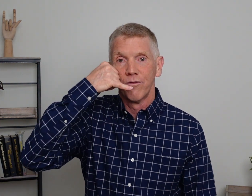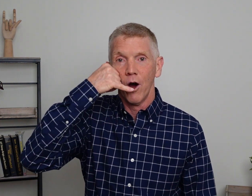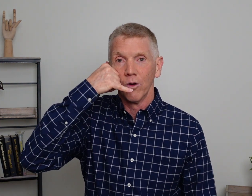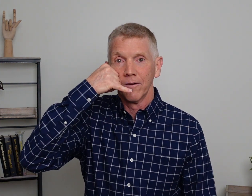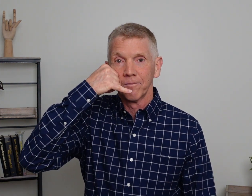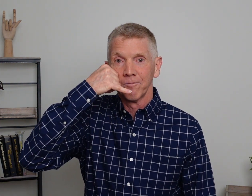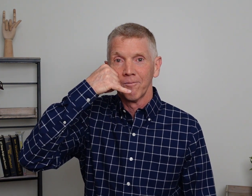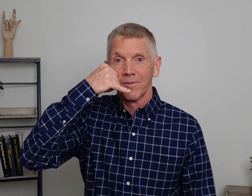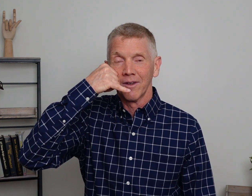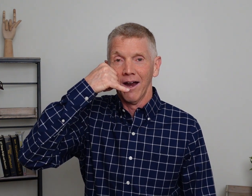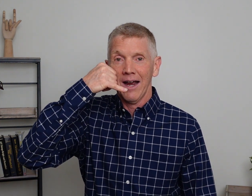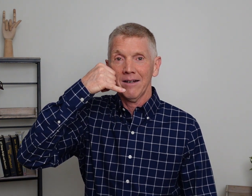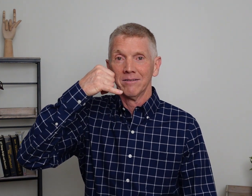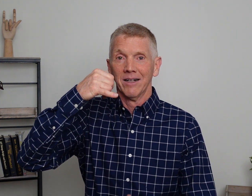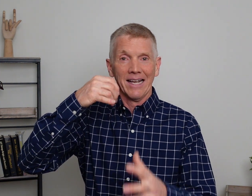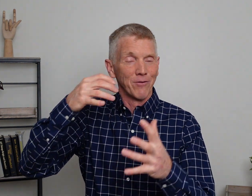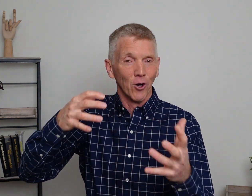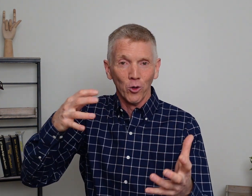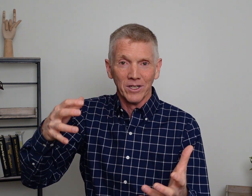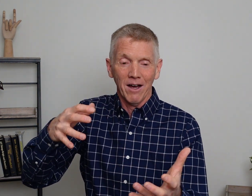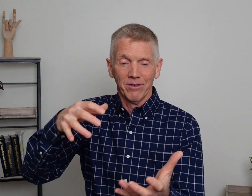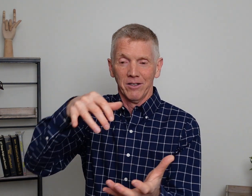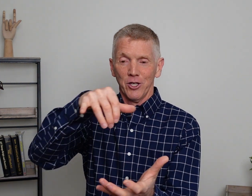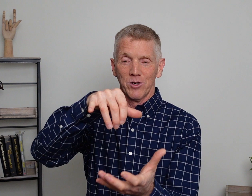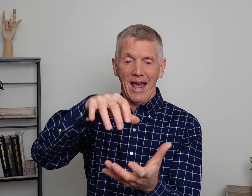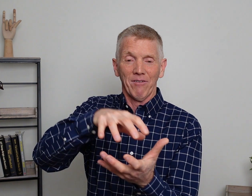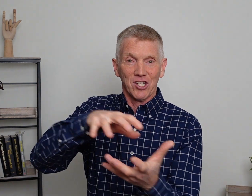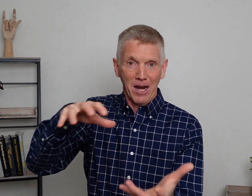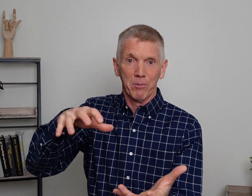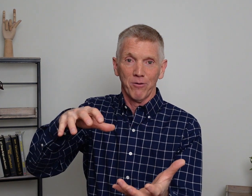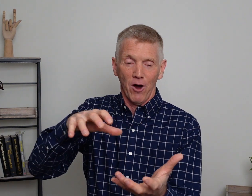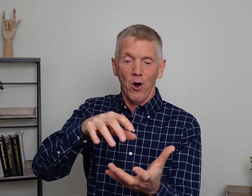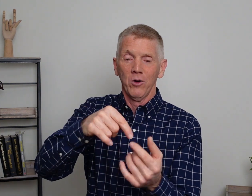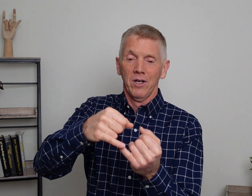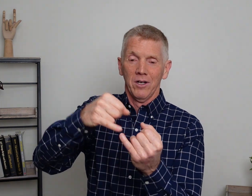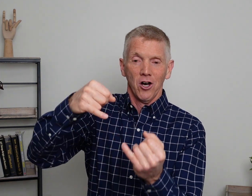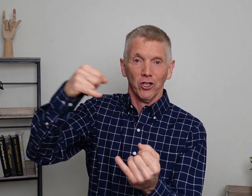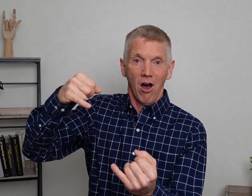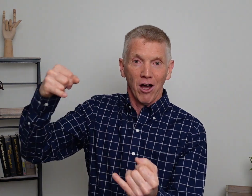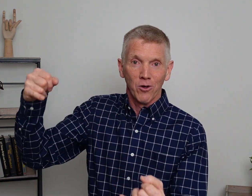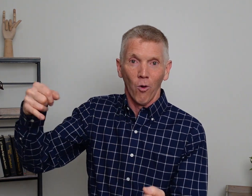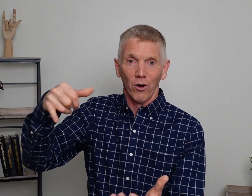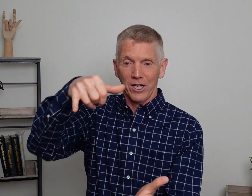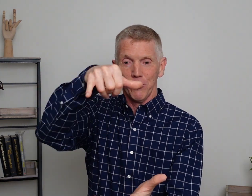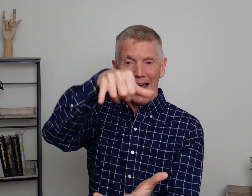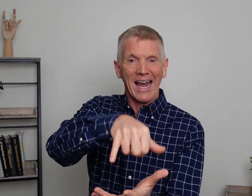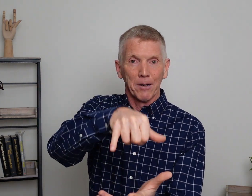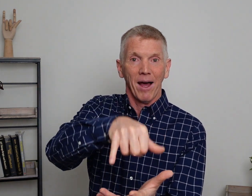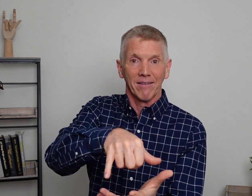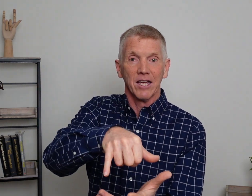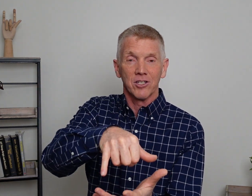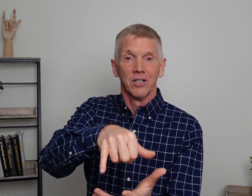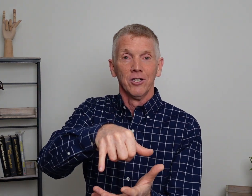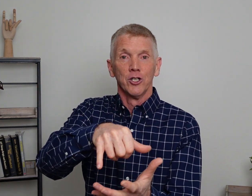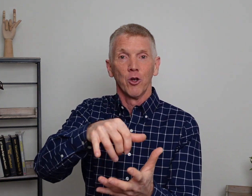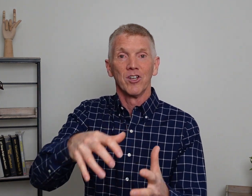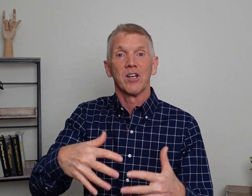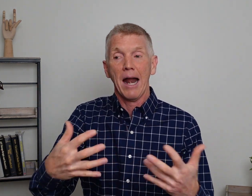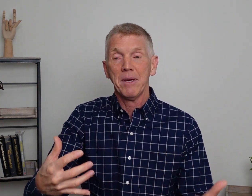phone. All right? Again, if you're old enough, you used to have a separate phone, a long cord, and you would hang it up like this, so the sign